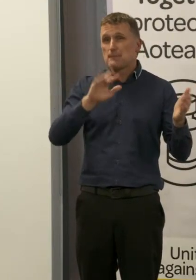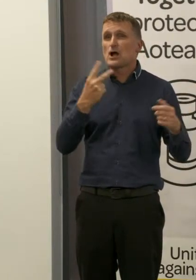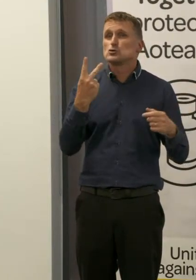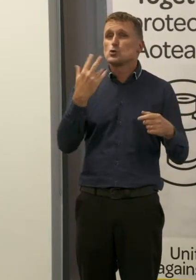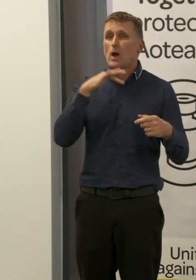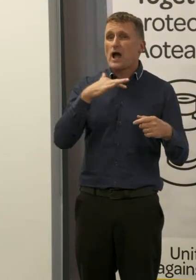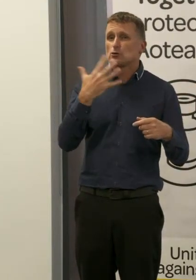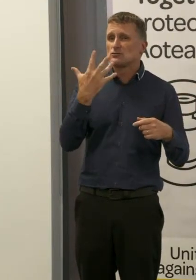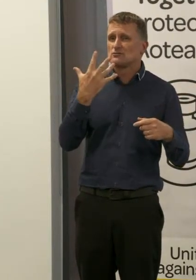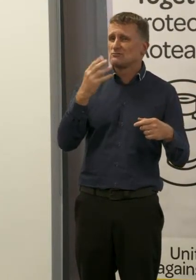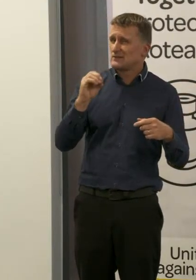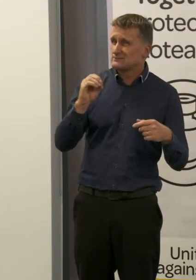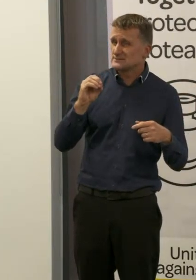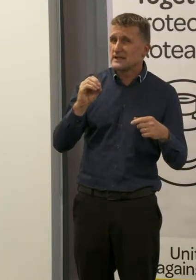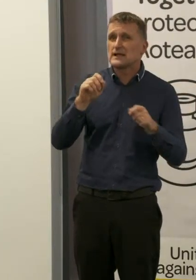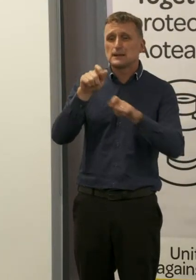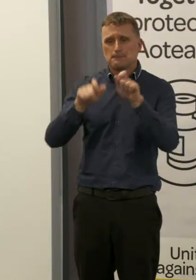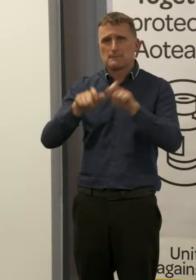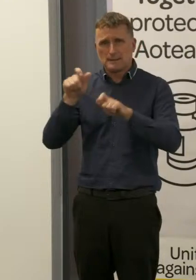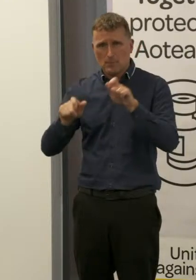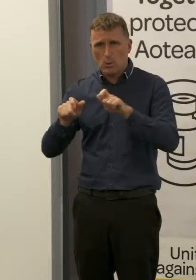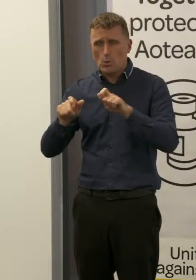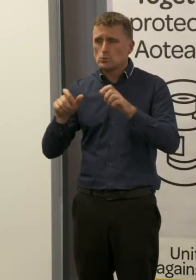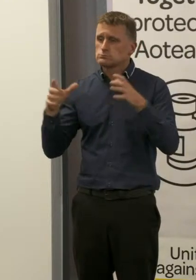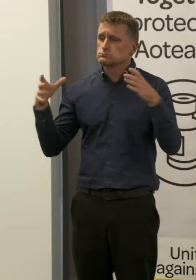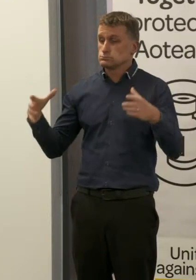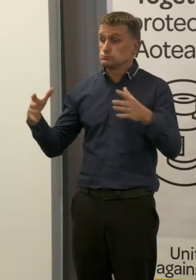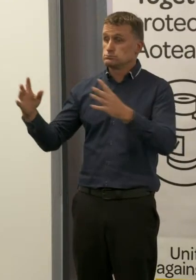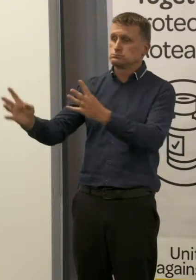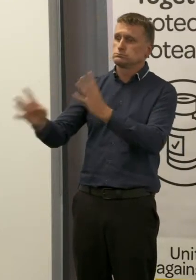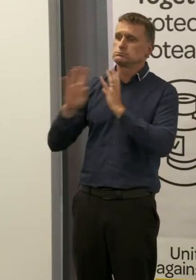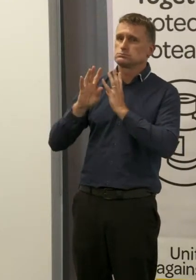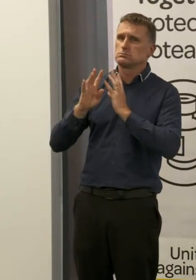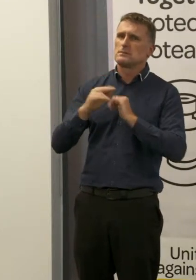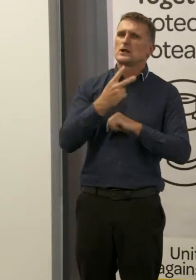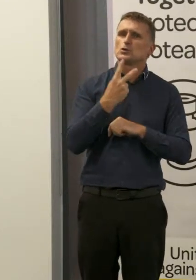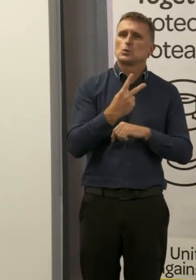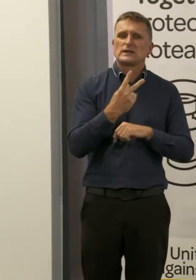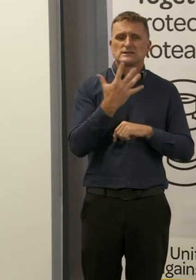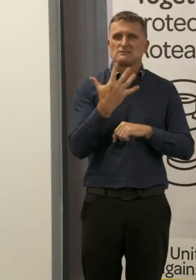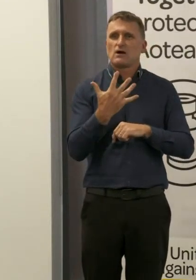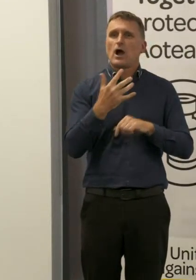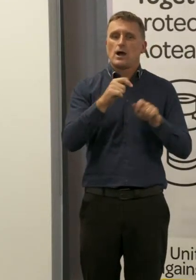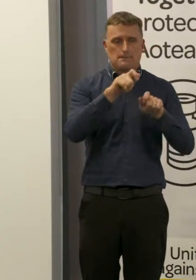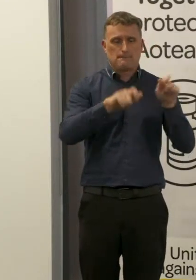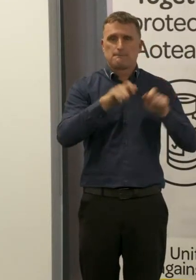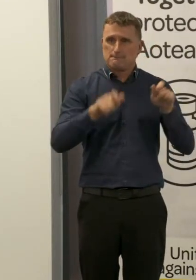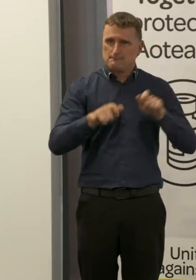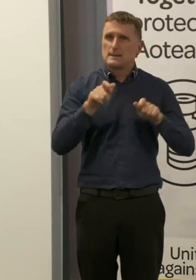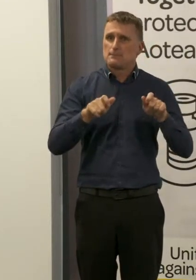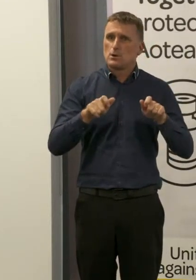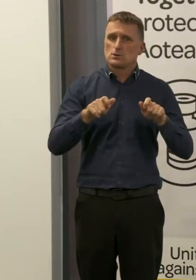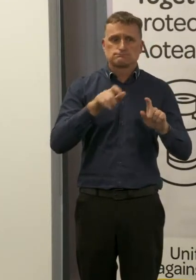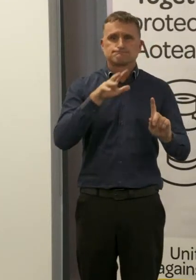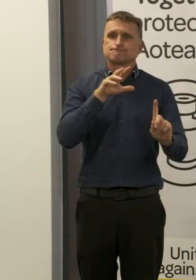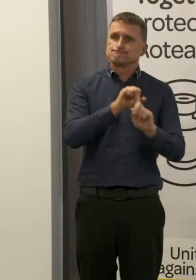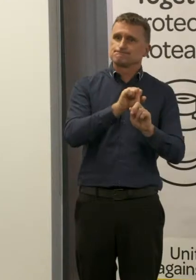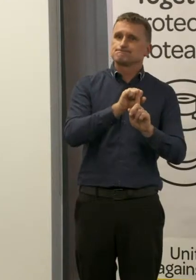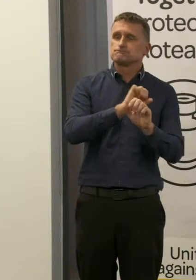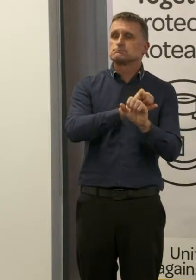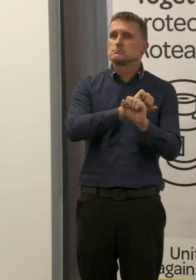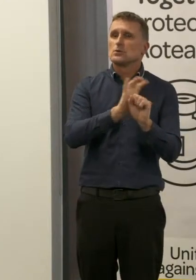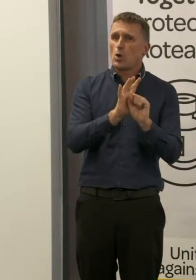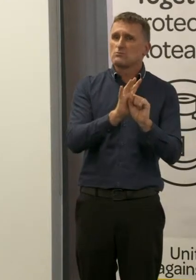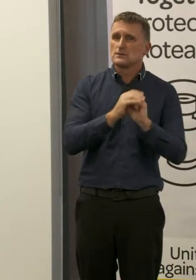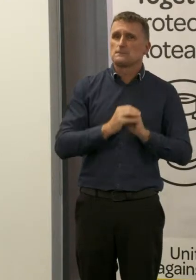so around 25 testing positive. So many of those people would have been seeking healthcare because they were symptomatic, and so routinely